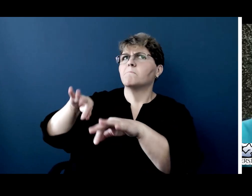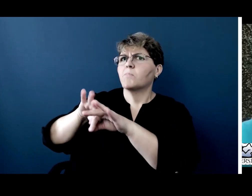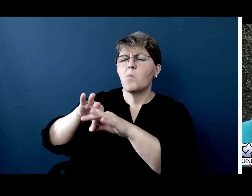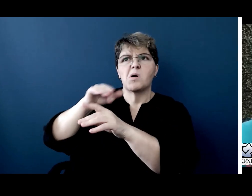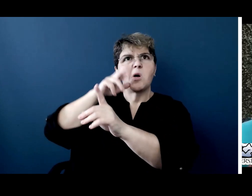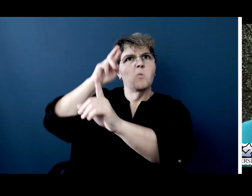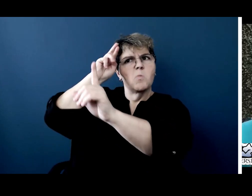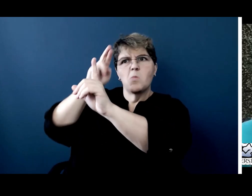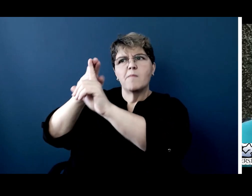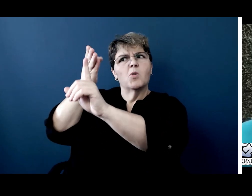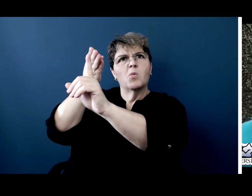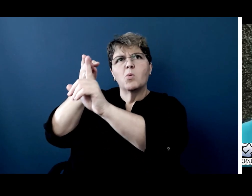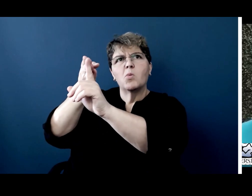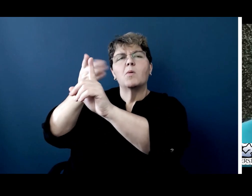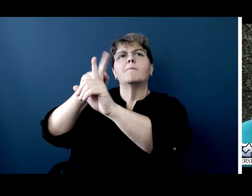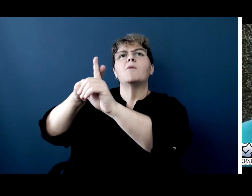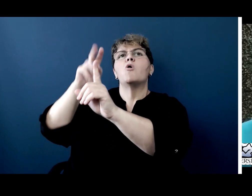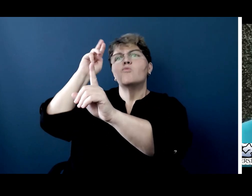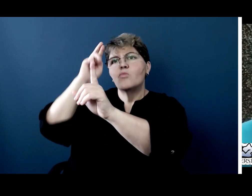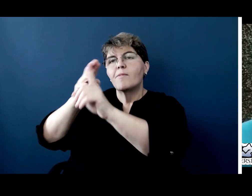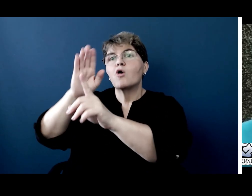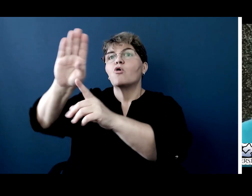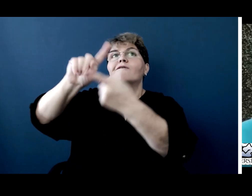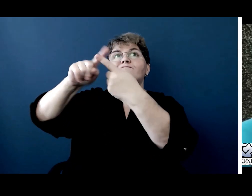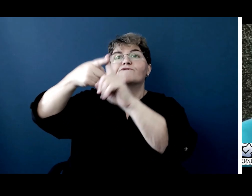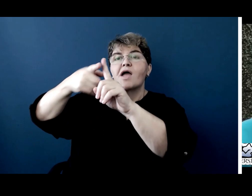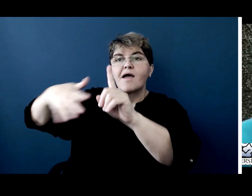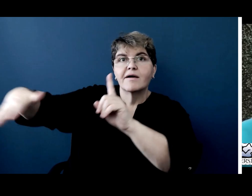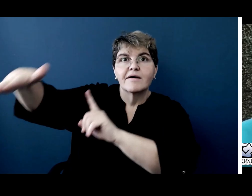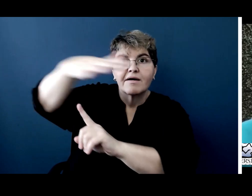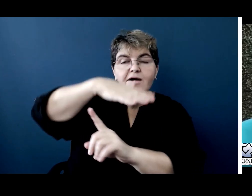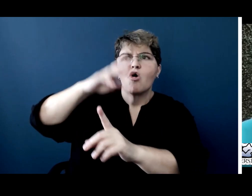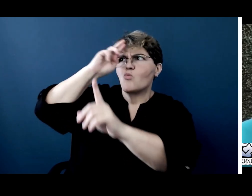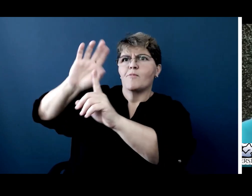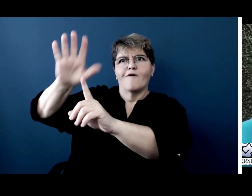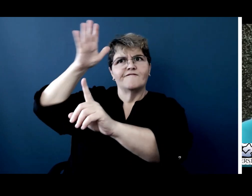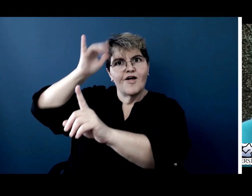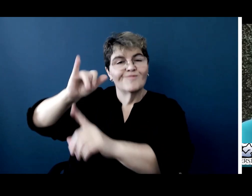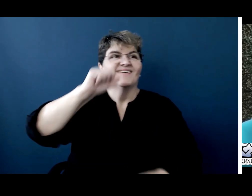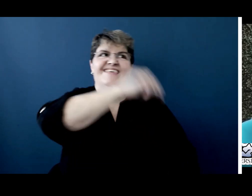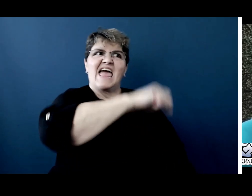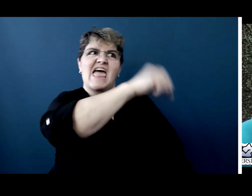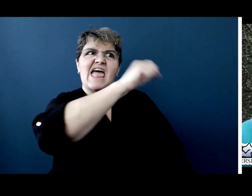not just respectful to you, but your family, Yeah. especially your dad, right? Yes. That's super important to you. Yeah.